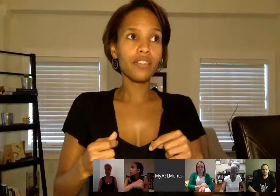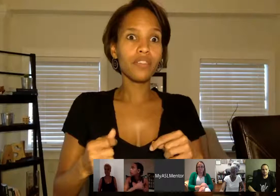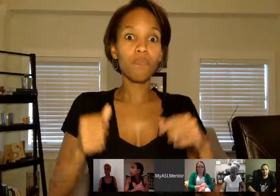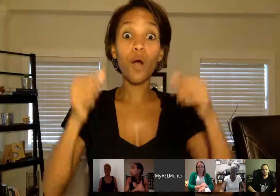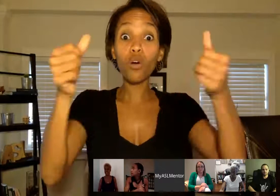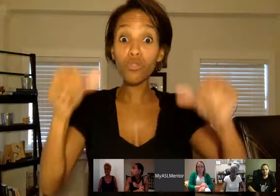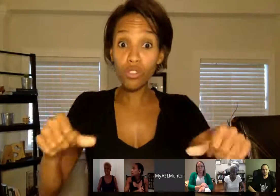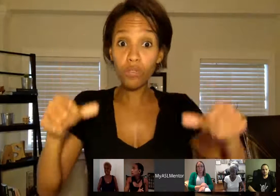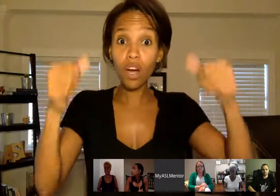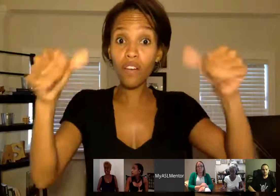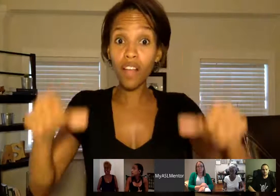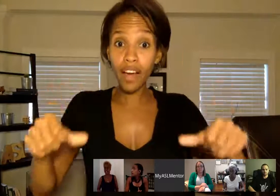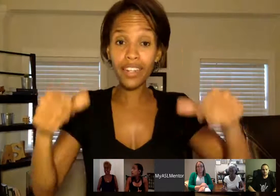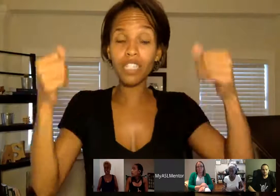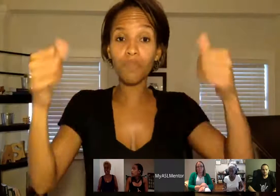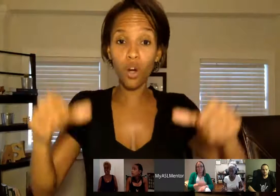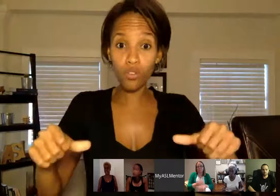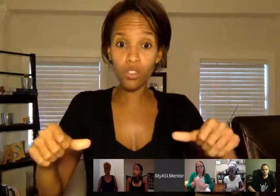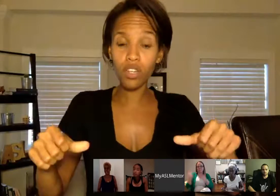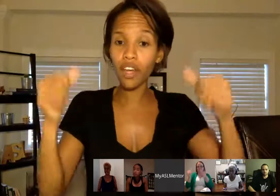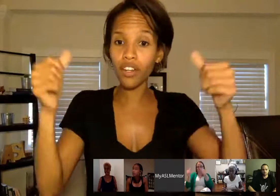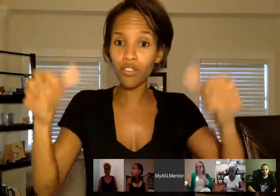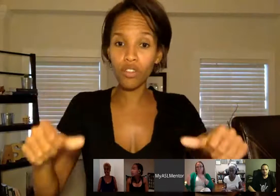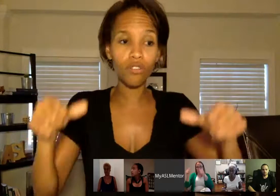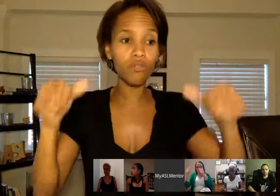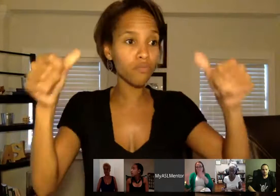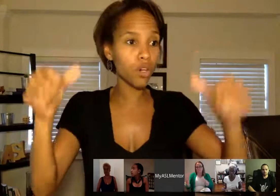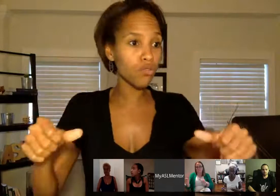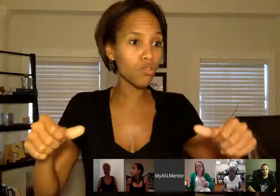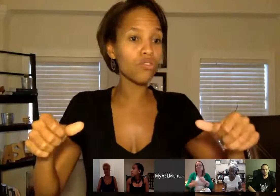And post online, I see post online